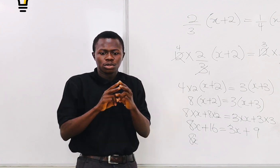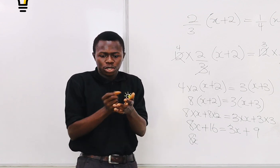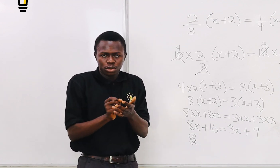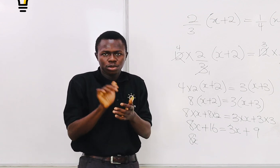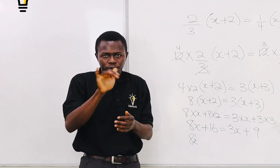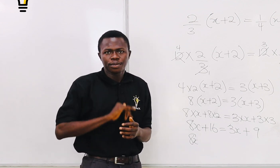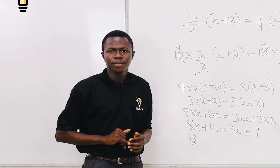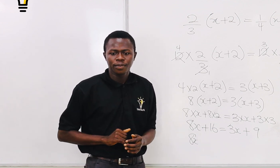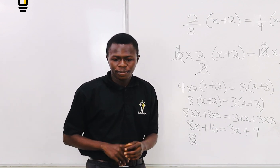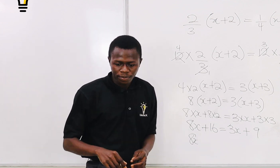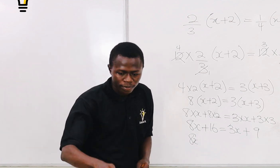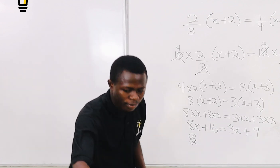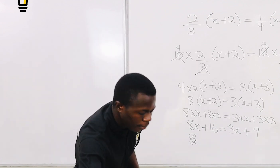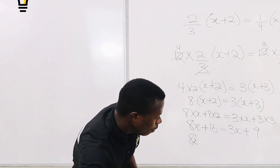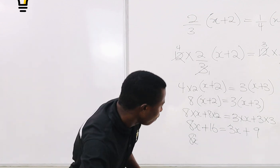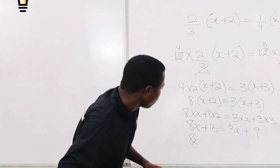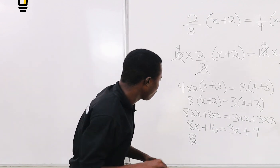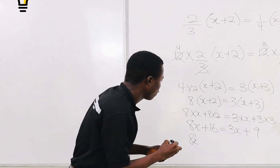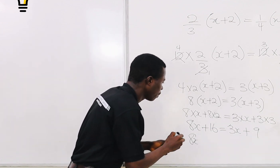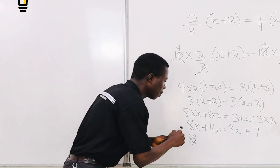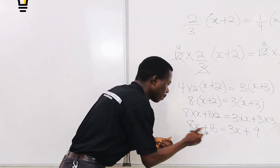So let's write that as well.